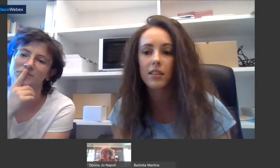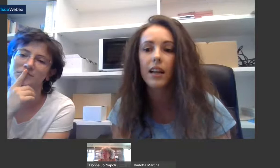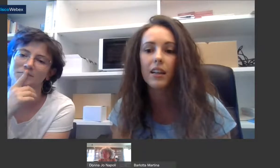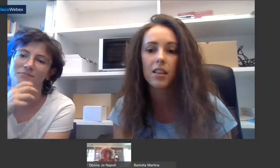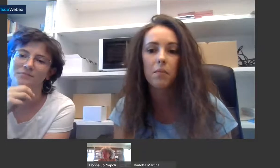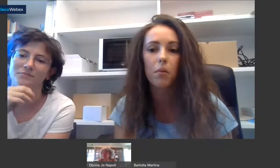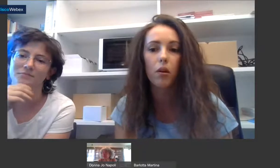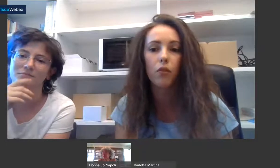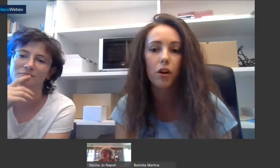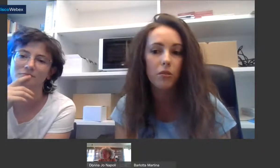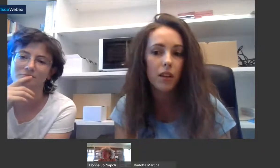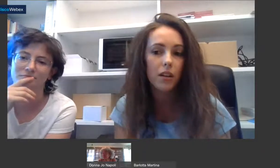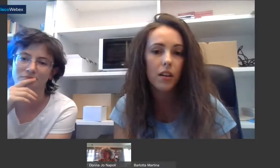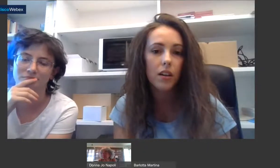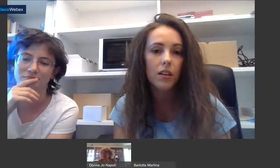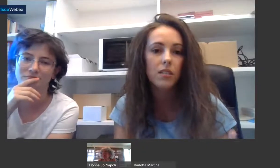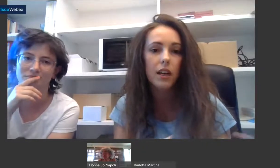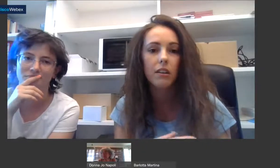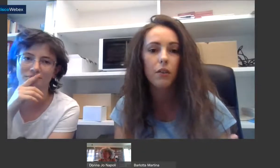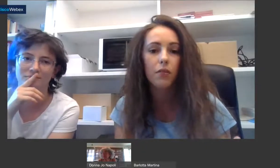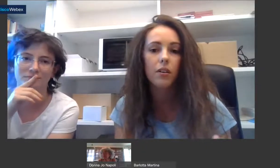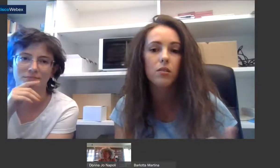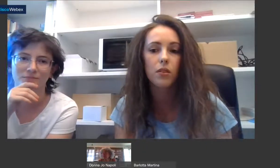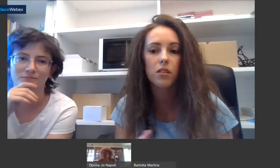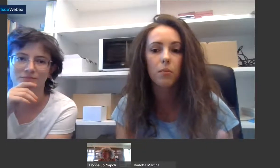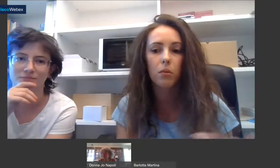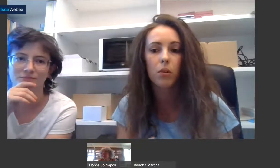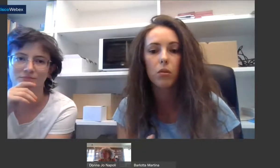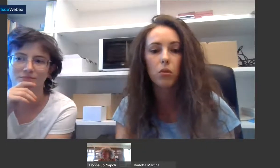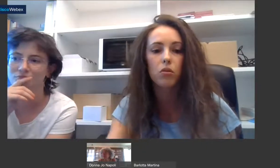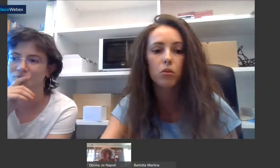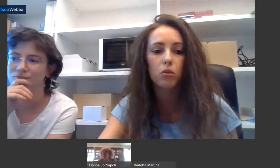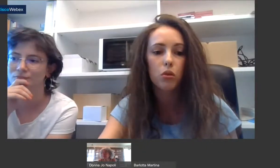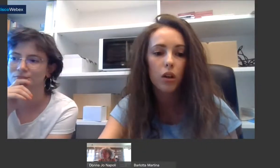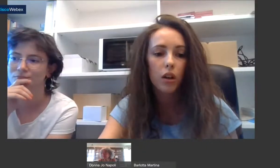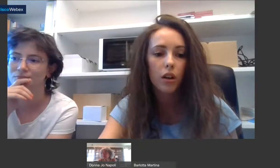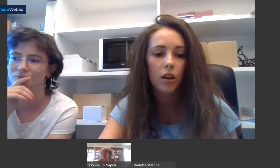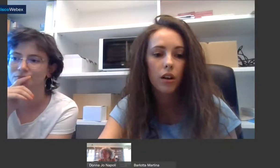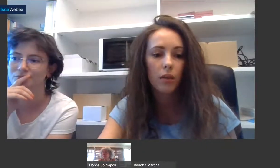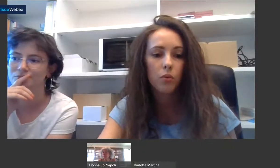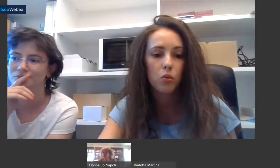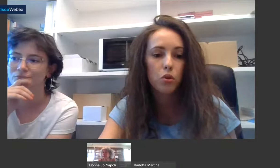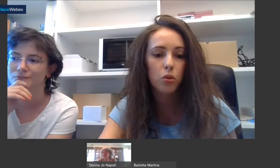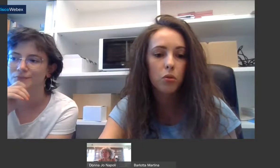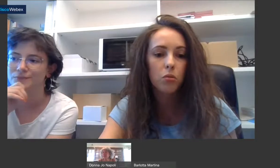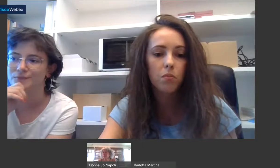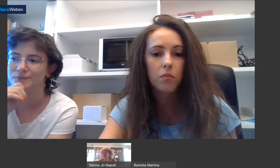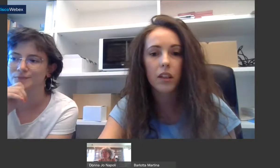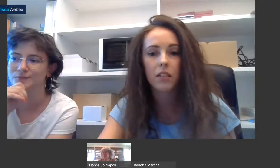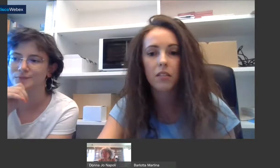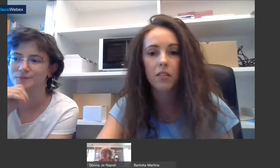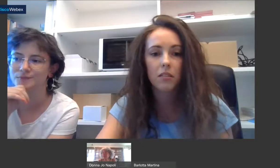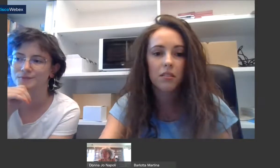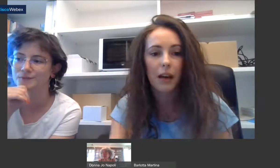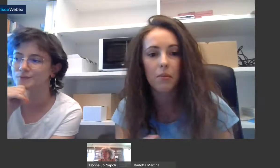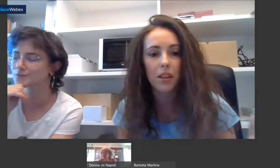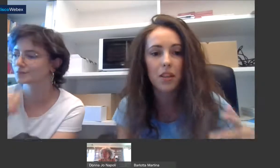ASL example of hurry, is there a difference, for example, when you want to show that something is